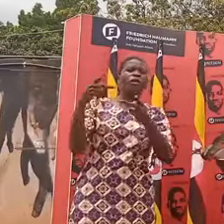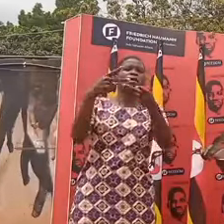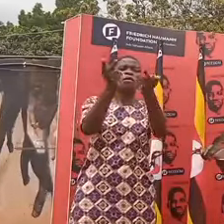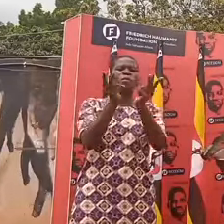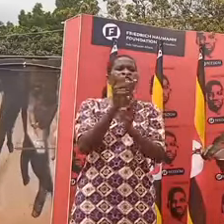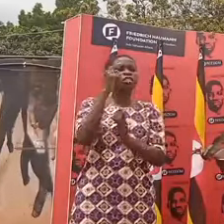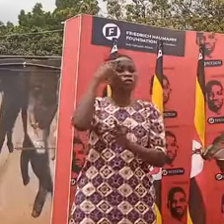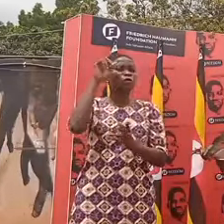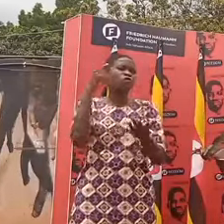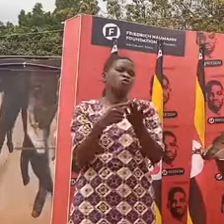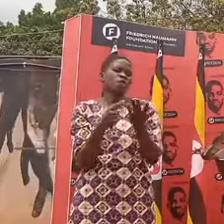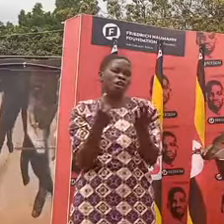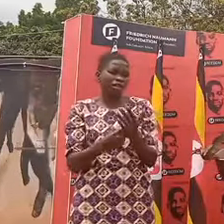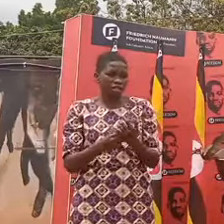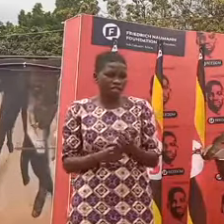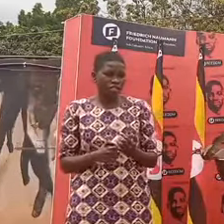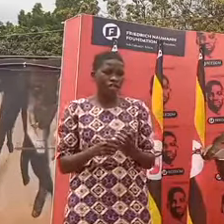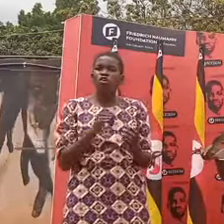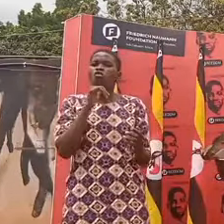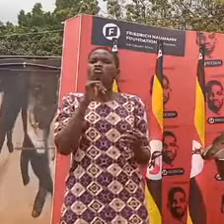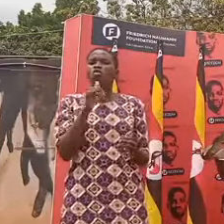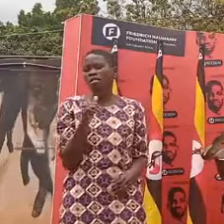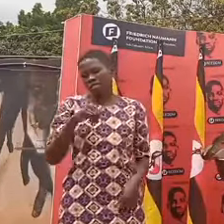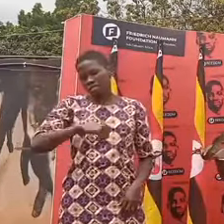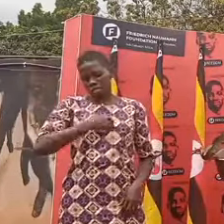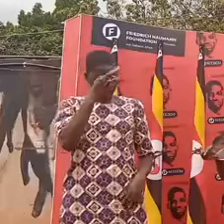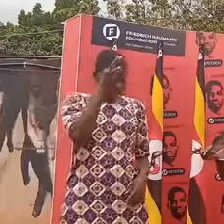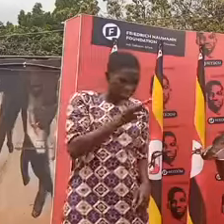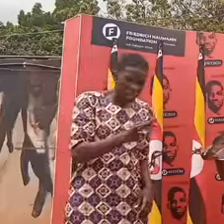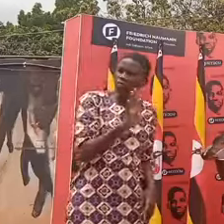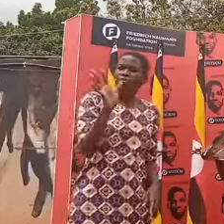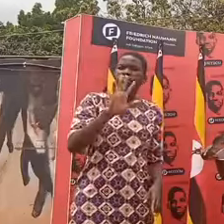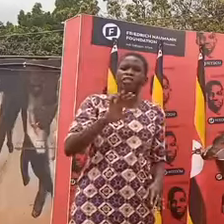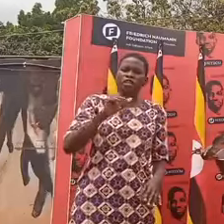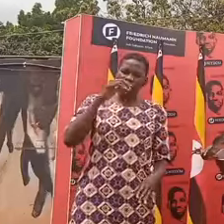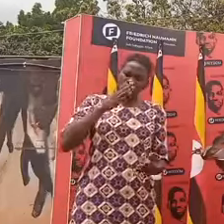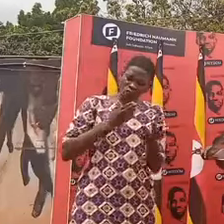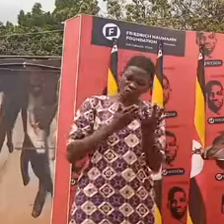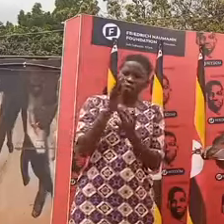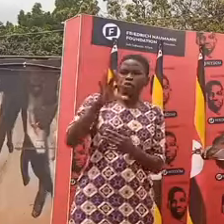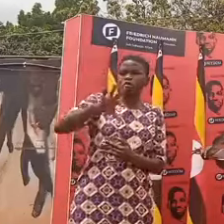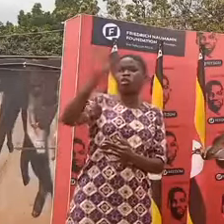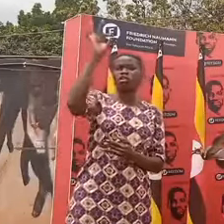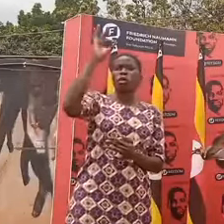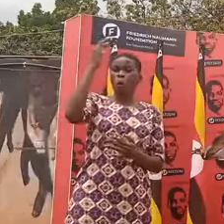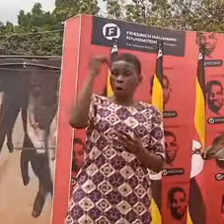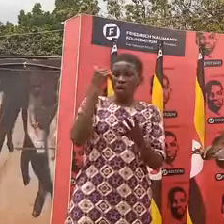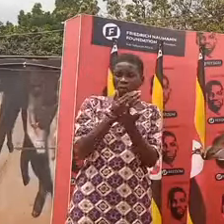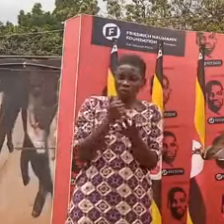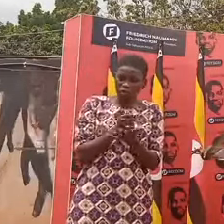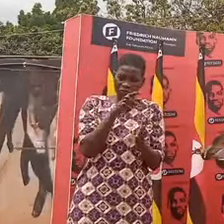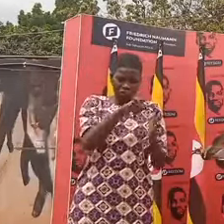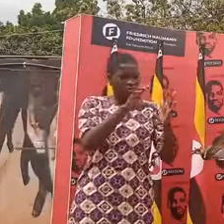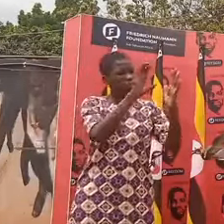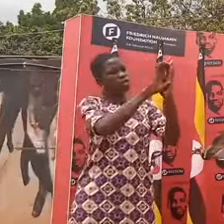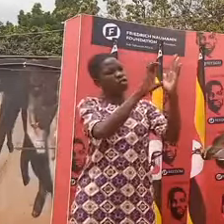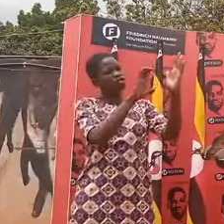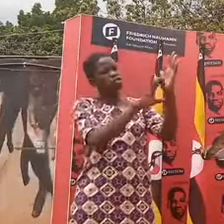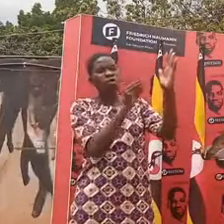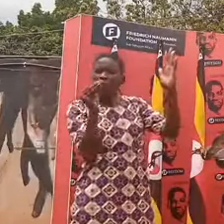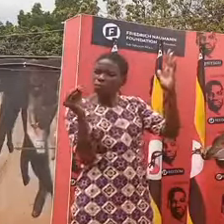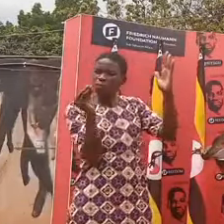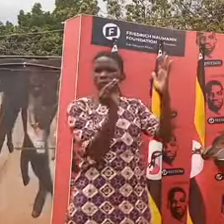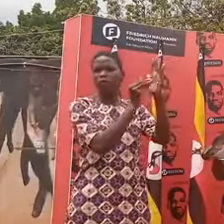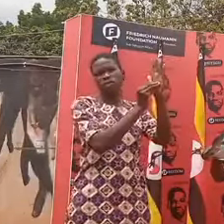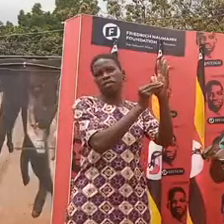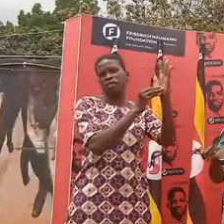guys by choice, because it is our constitutional right. Let's invade all the institutions that are